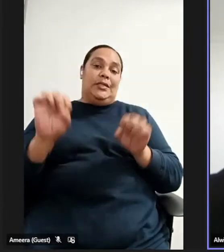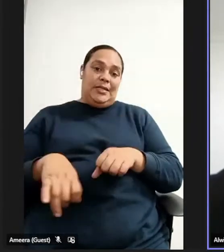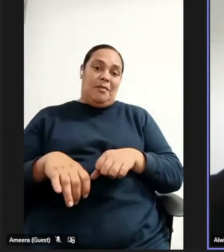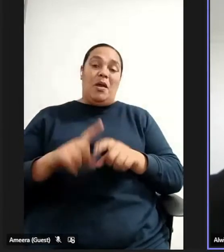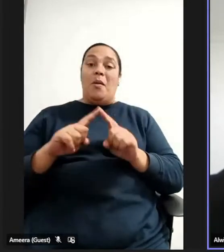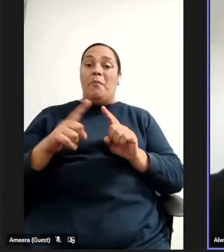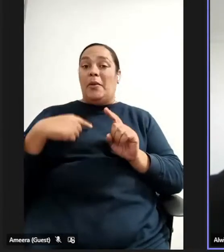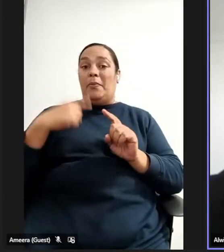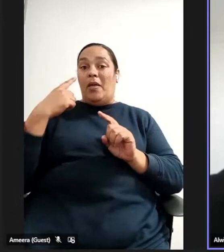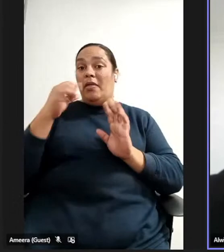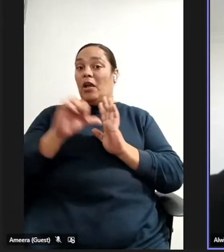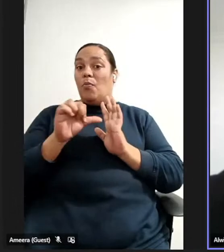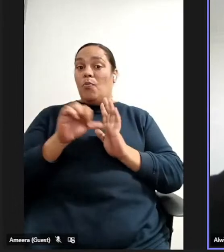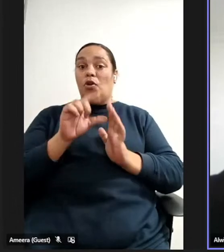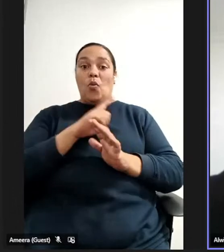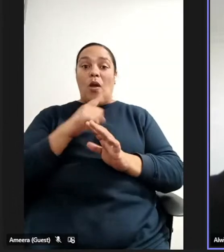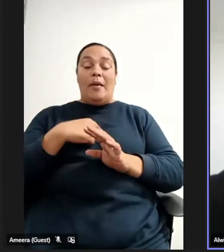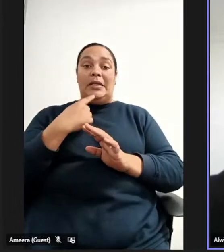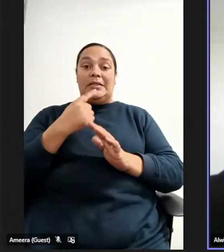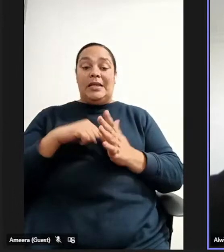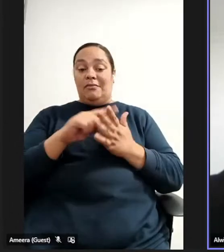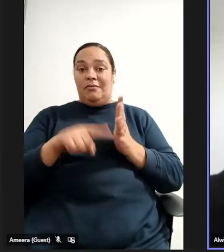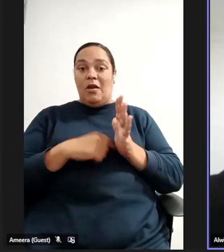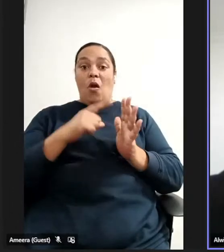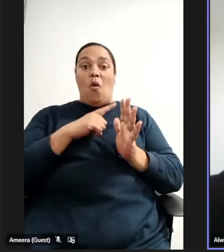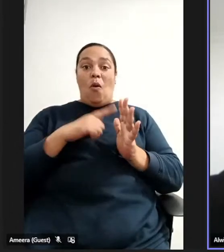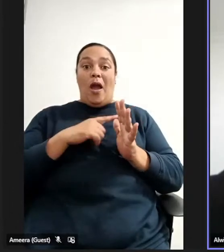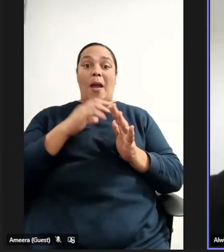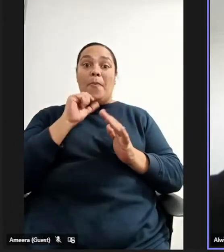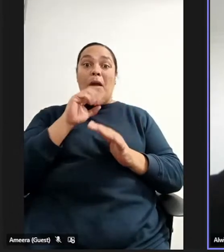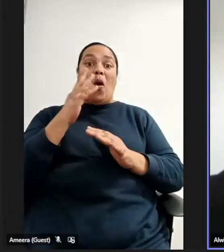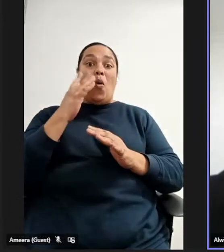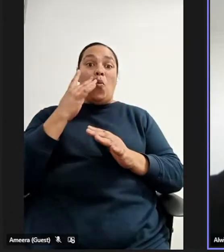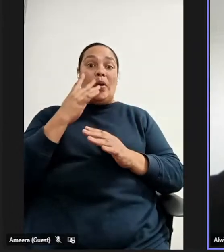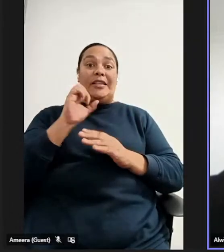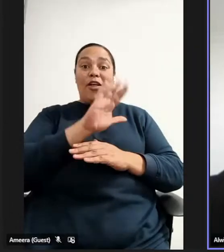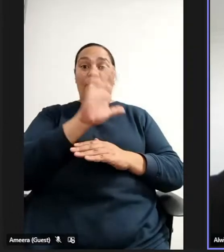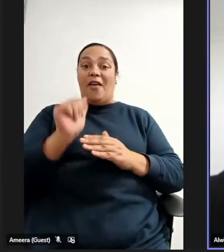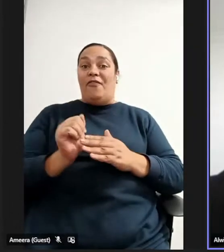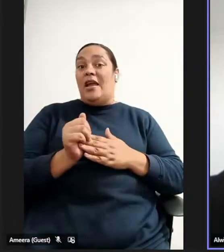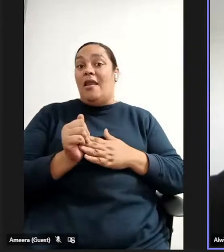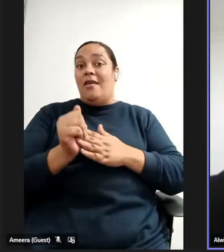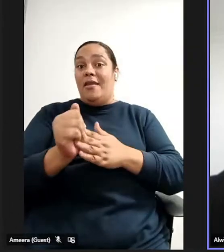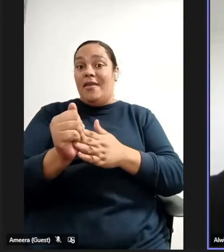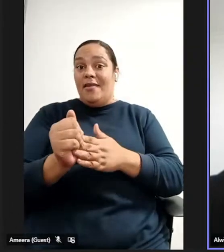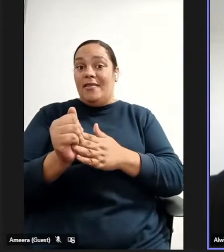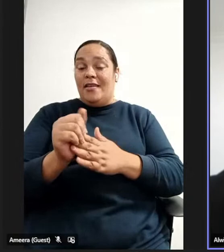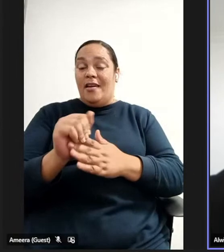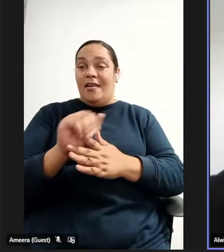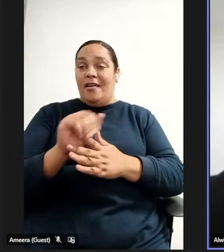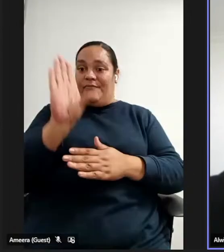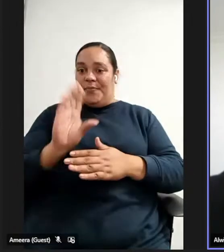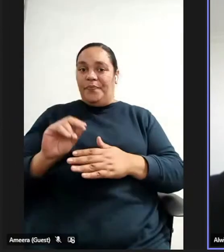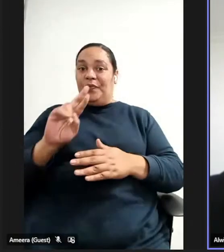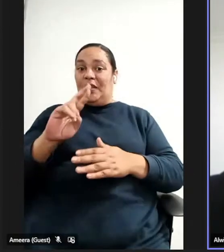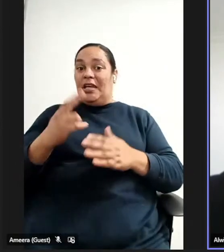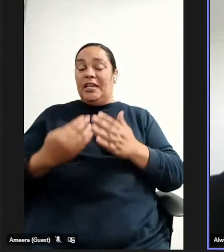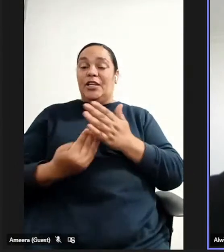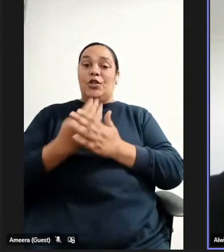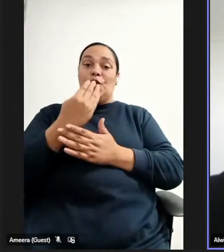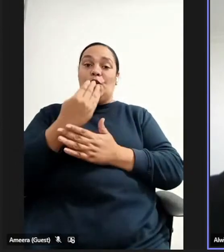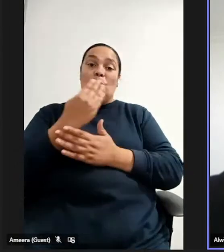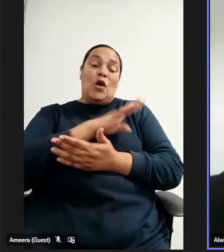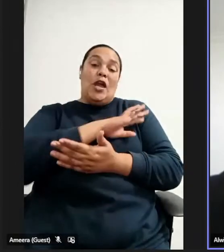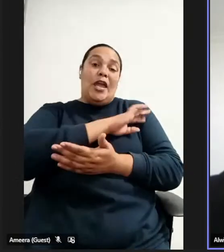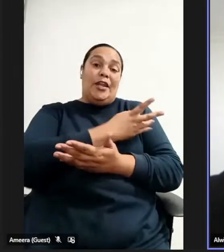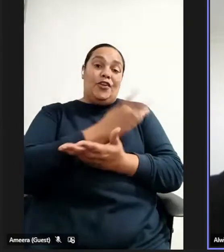to mention this fact, at the moment, South Africa leads the continent in terms of renewable energy installation. But